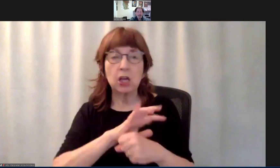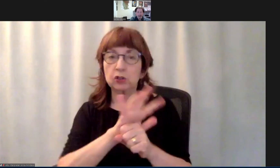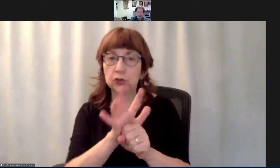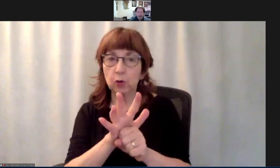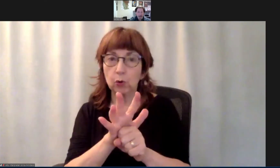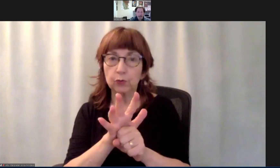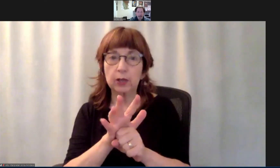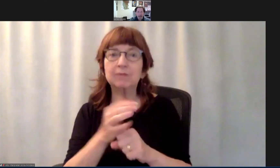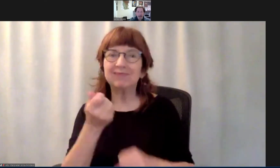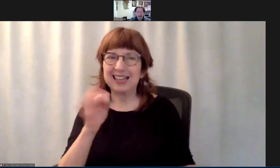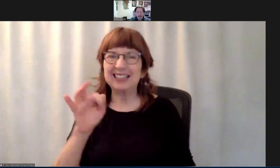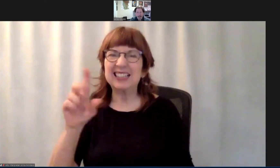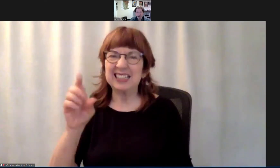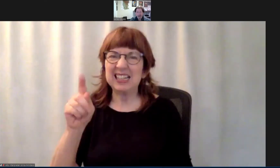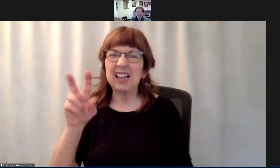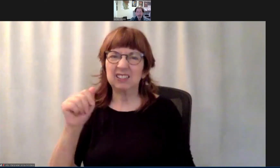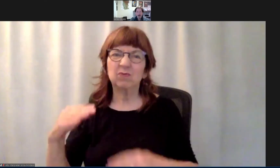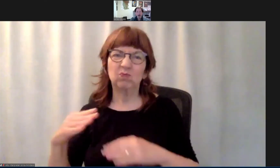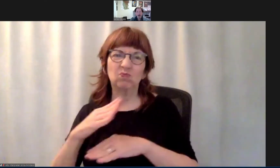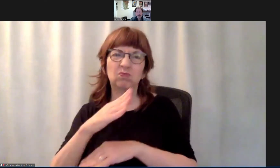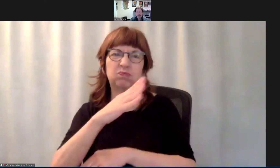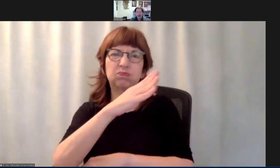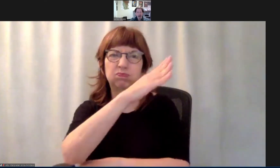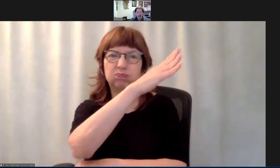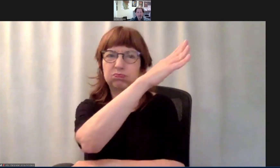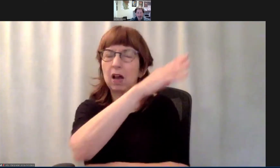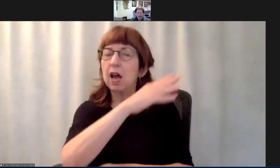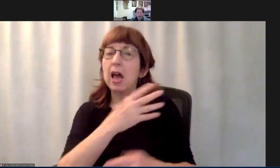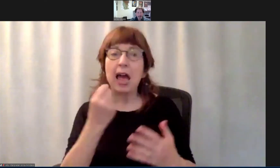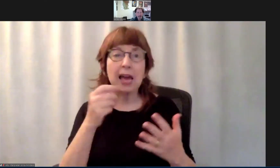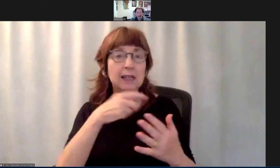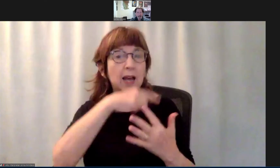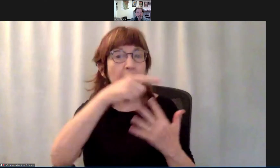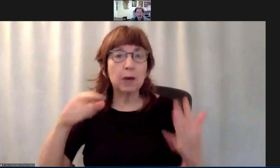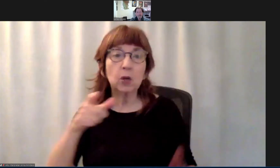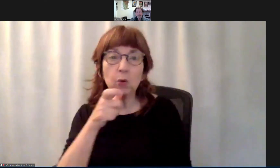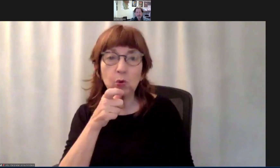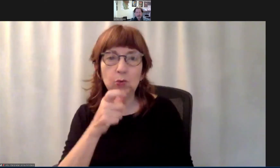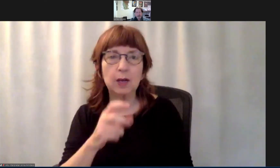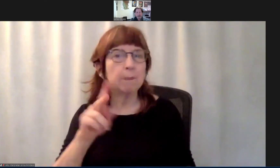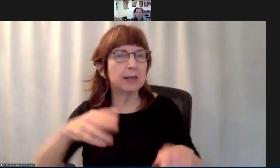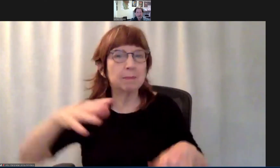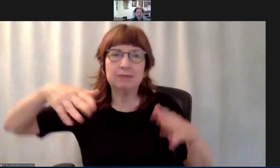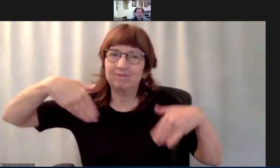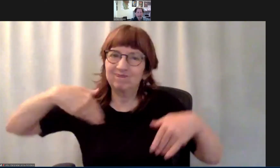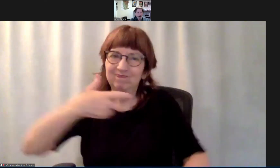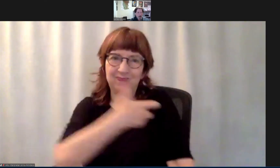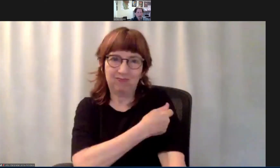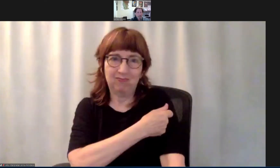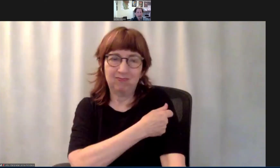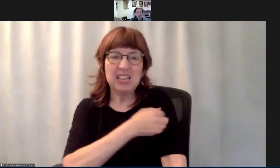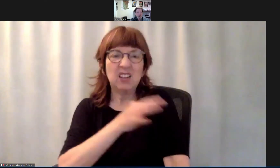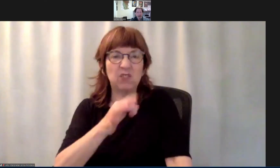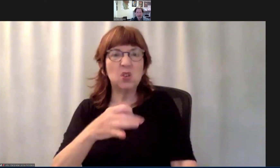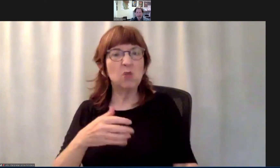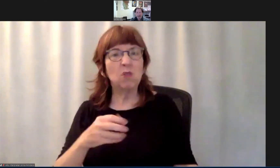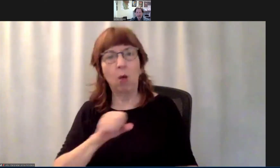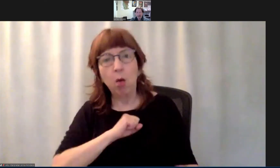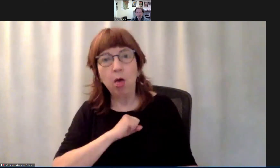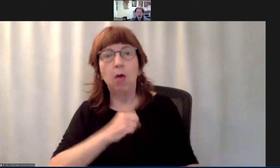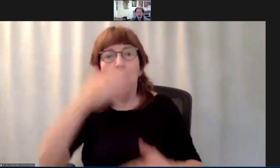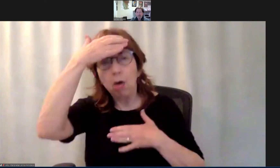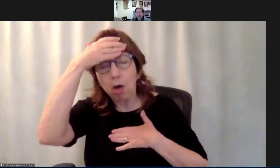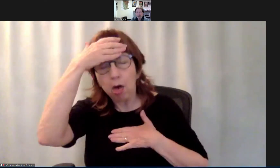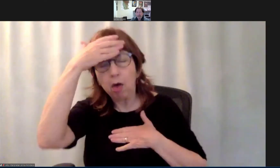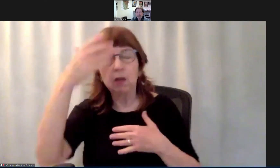Delta surge is continuing, and it is nearly all among unvaccinated. If you have symptoms, stay home, get